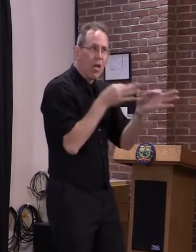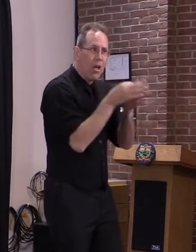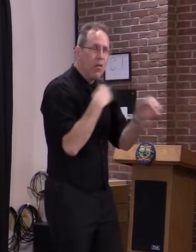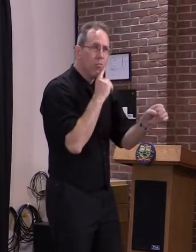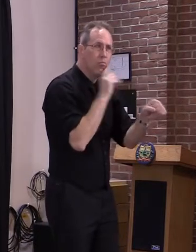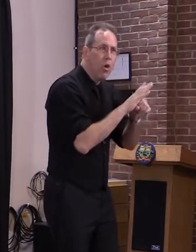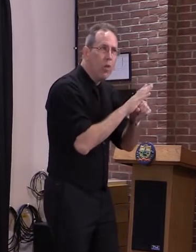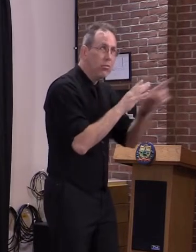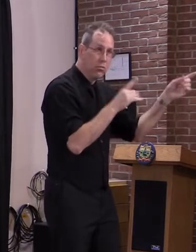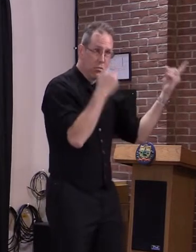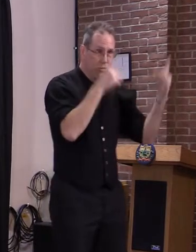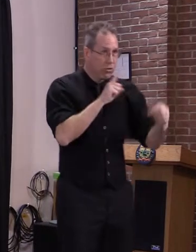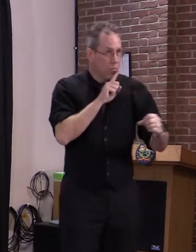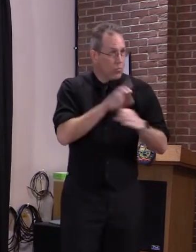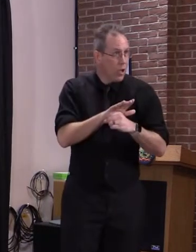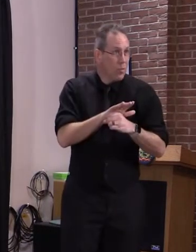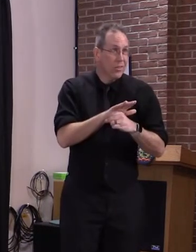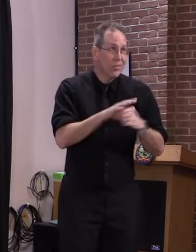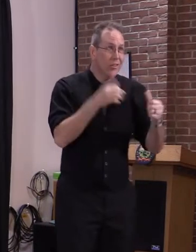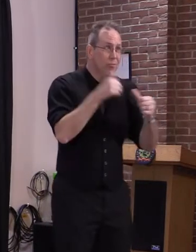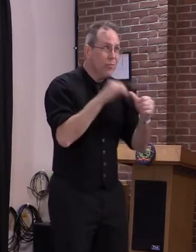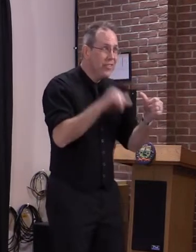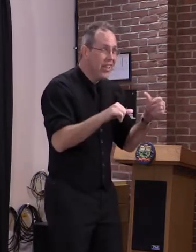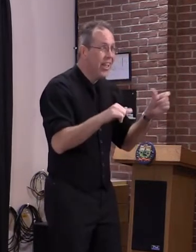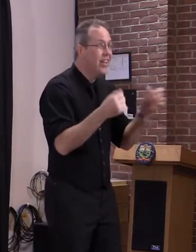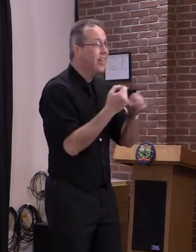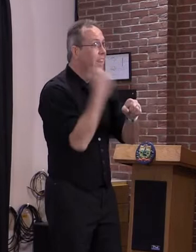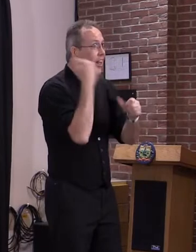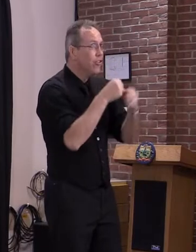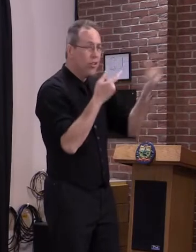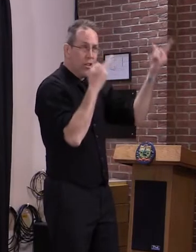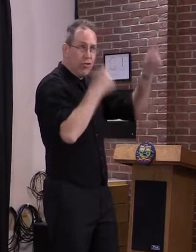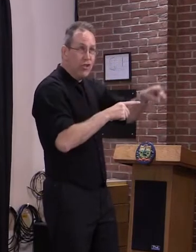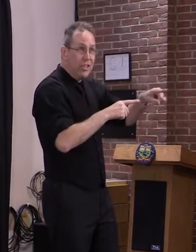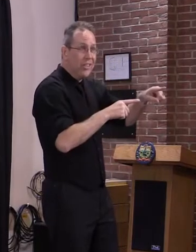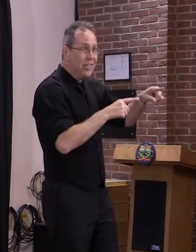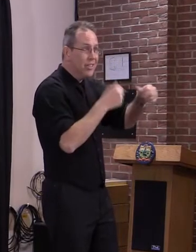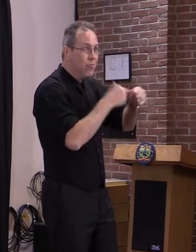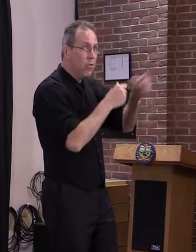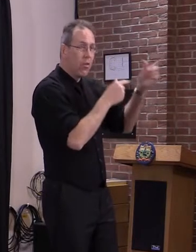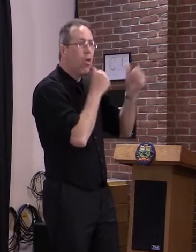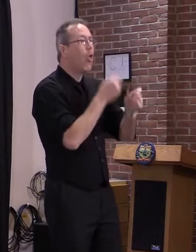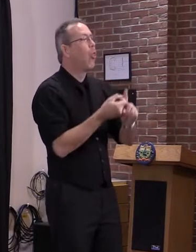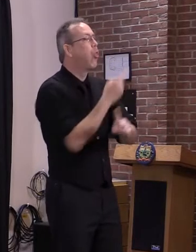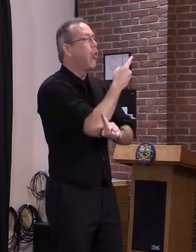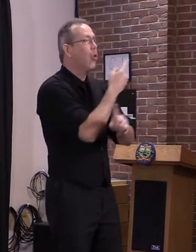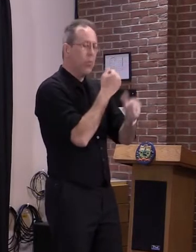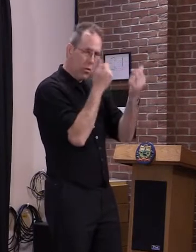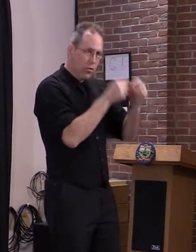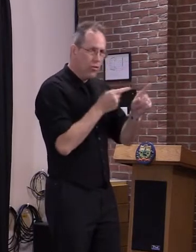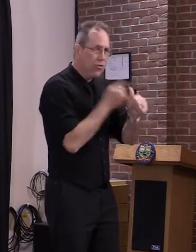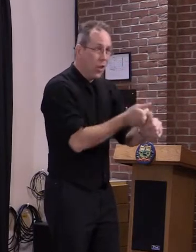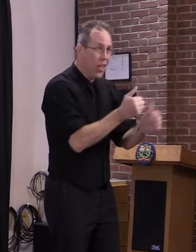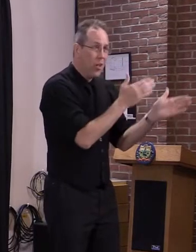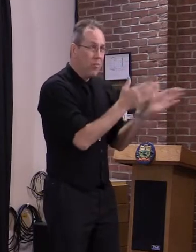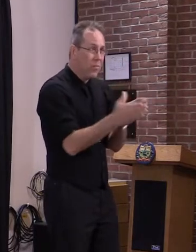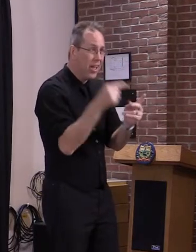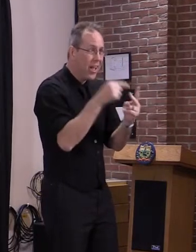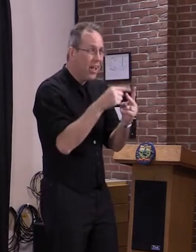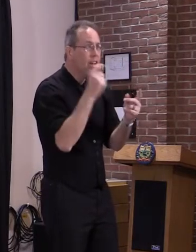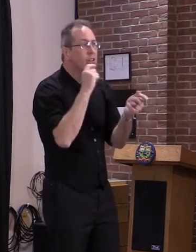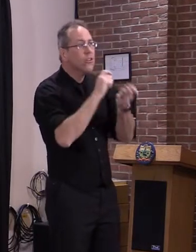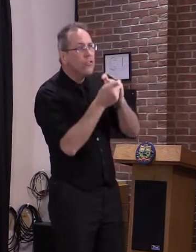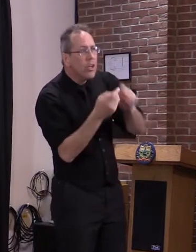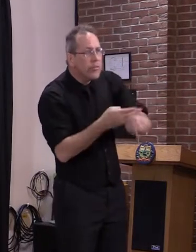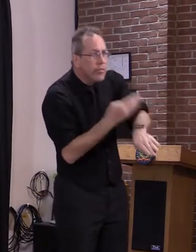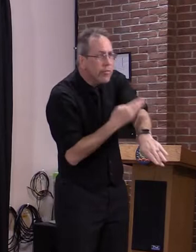transformative, tangible investments in areas like climate change, housing, water and sewer infrastructure,